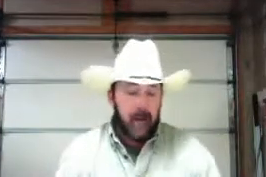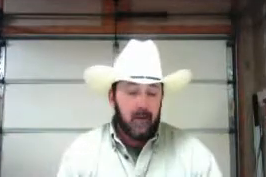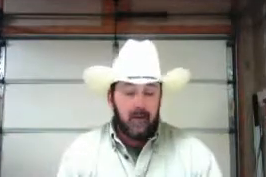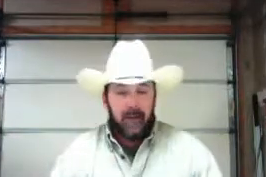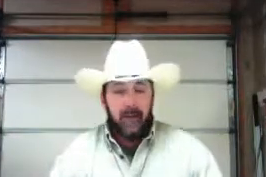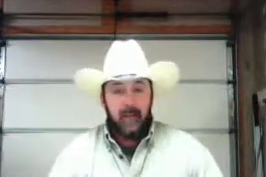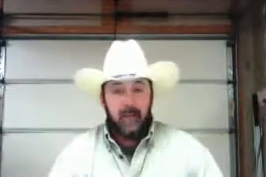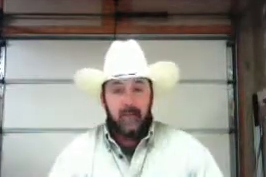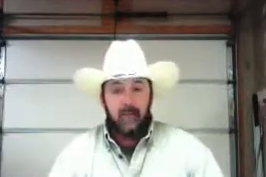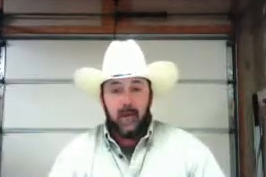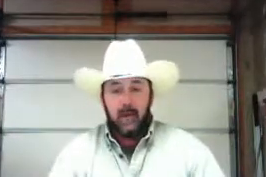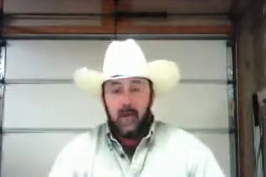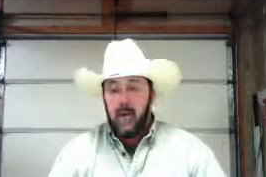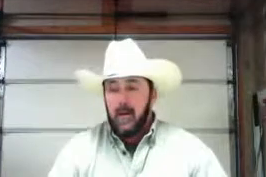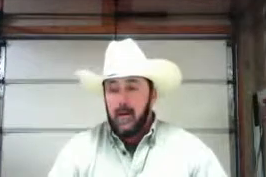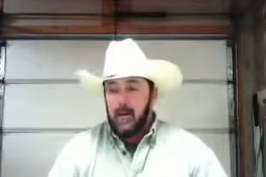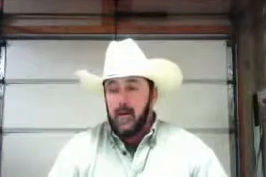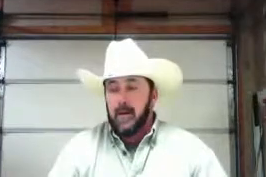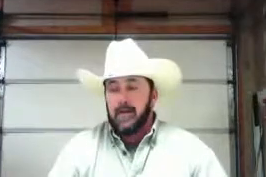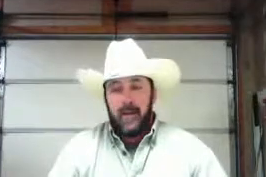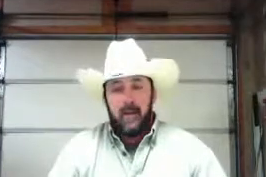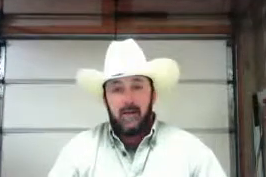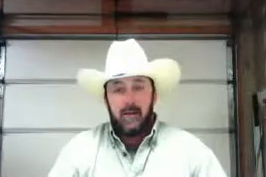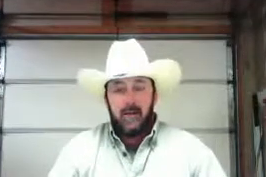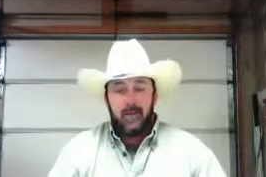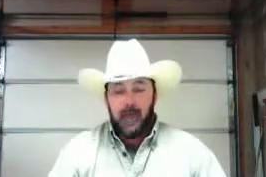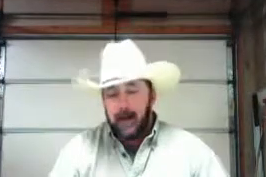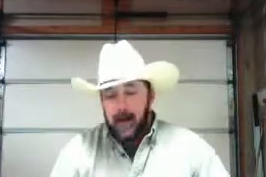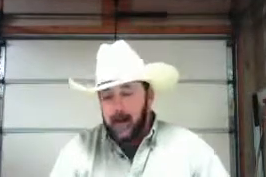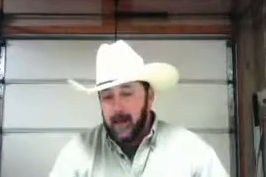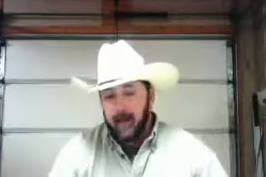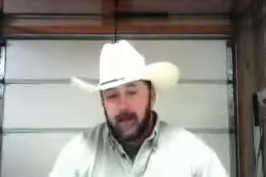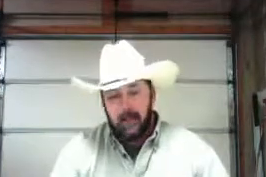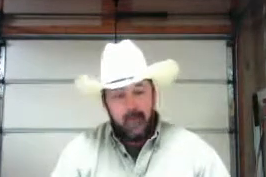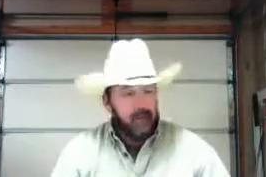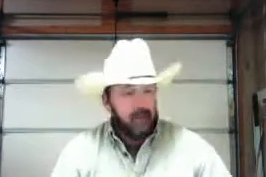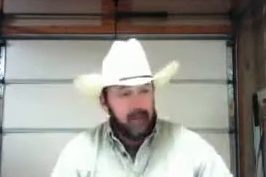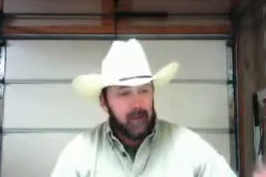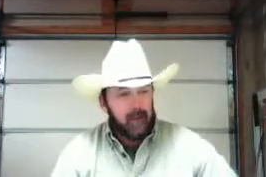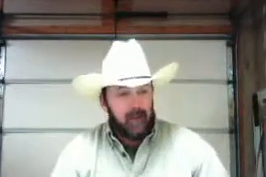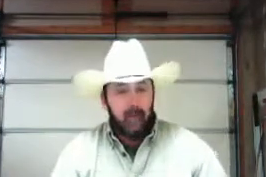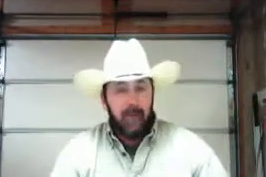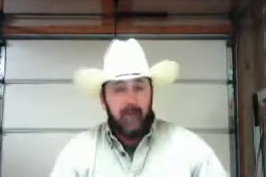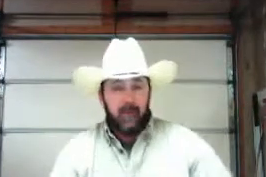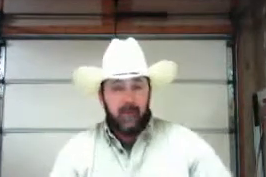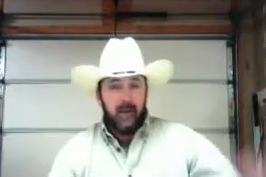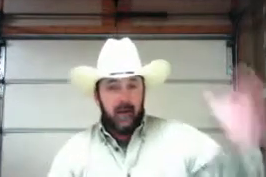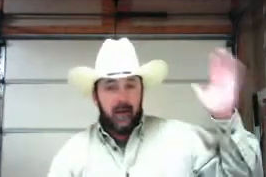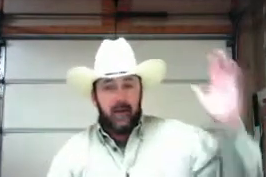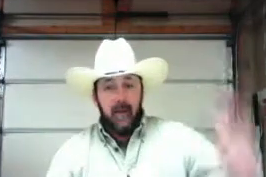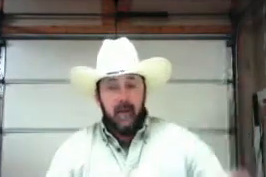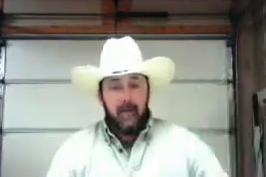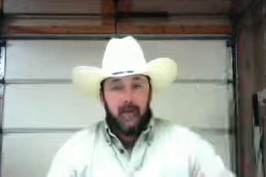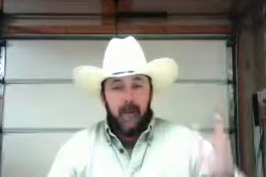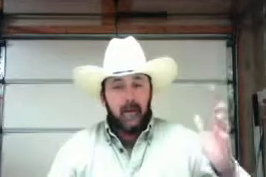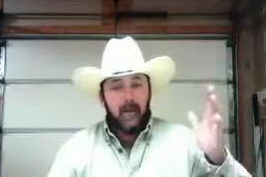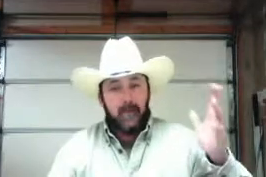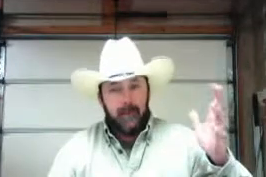or send you the papers or whatever. You're not going to feed them. You're just going to say, man, I got this information. I was able to pass it on. Big deal, you know. But I'm not going to get this